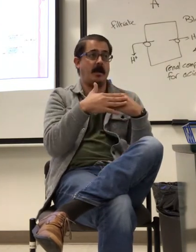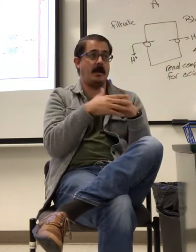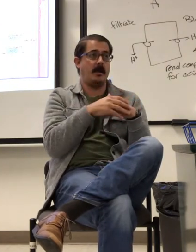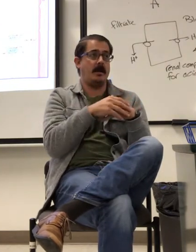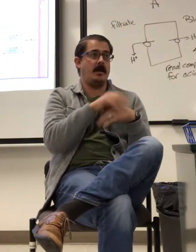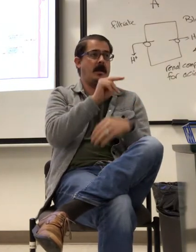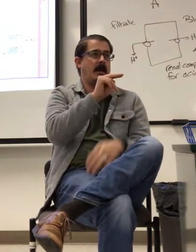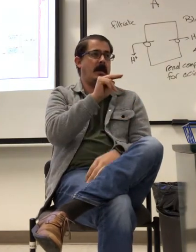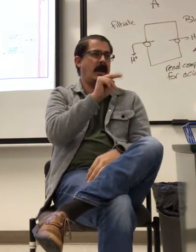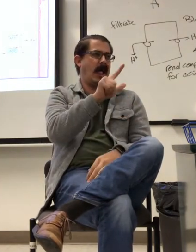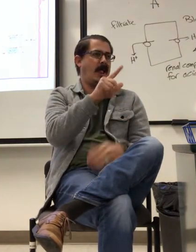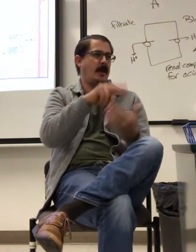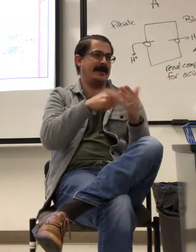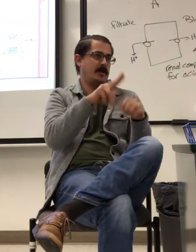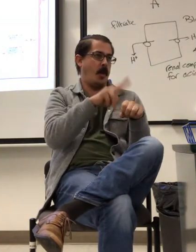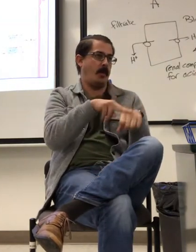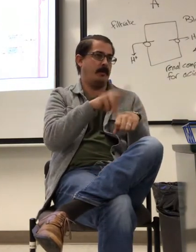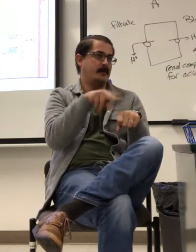NL is normal,